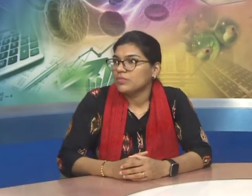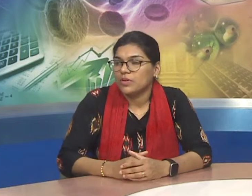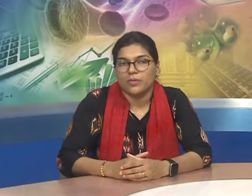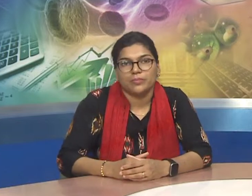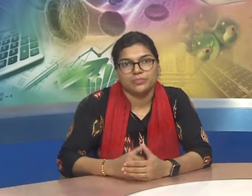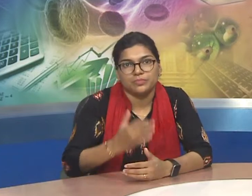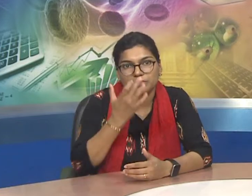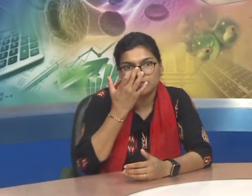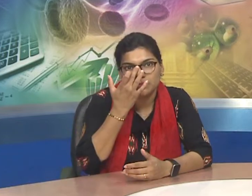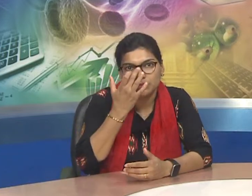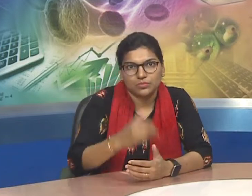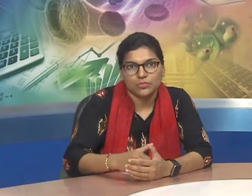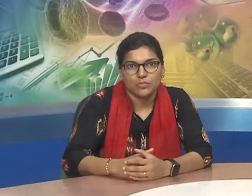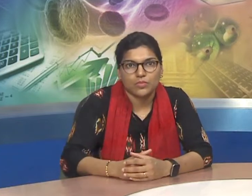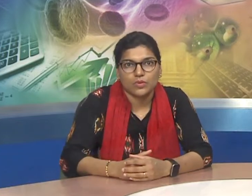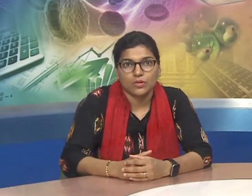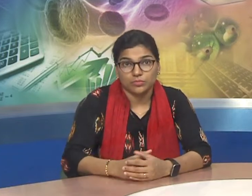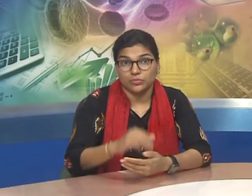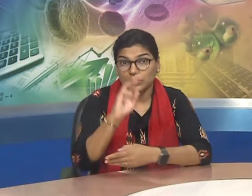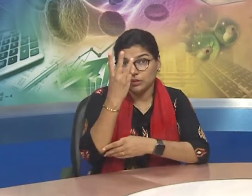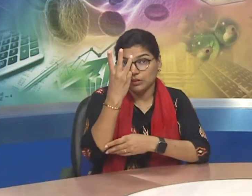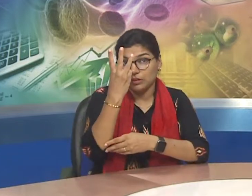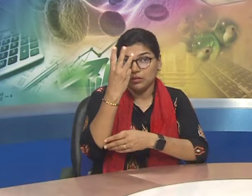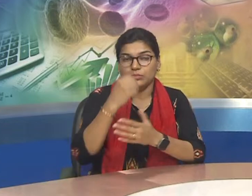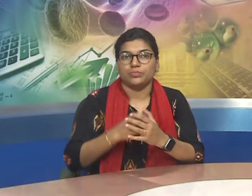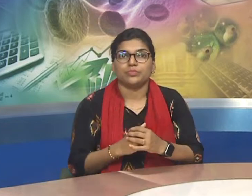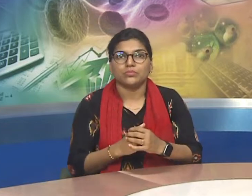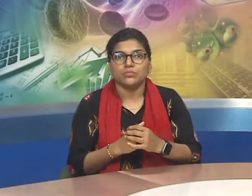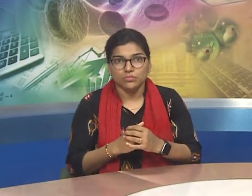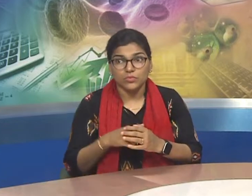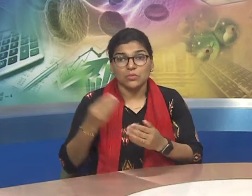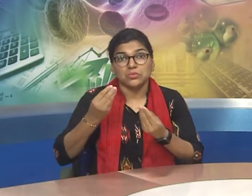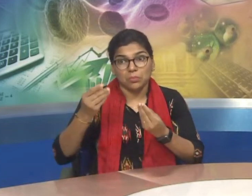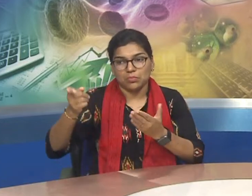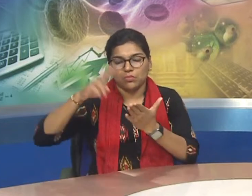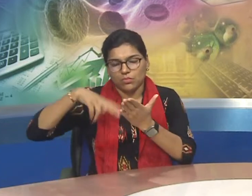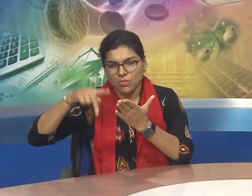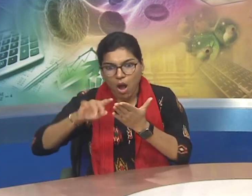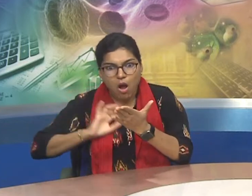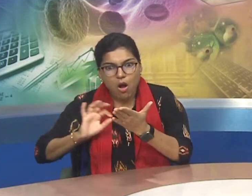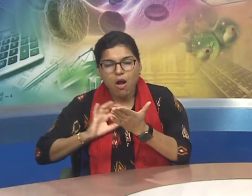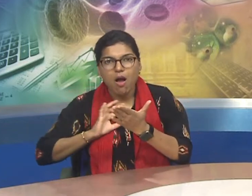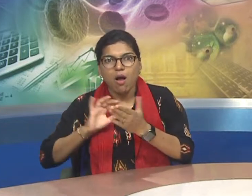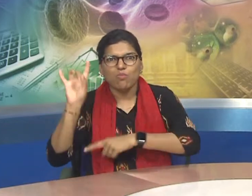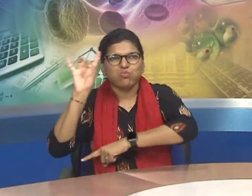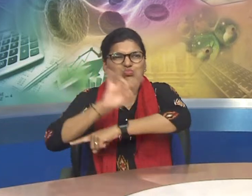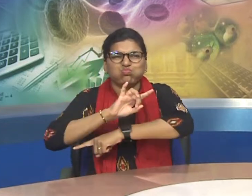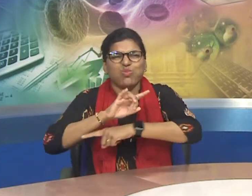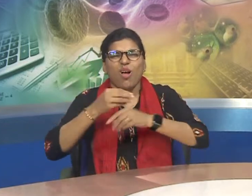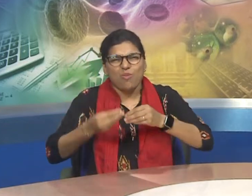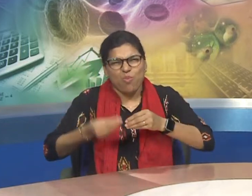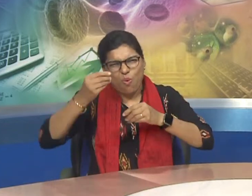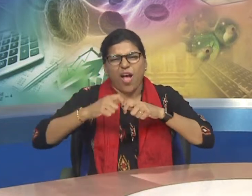the computer. And next, in case of renewal of document,